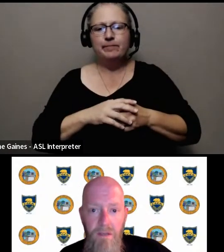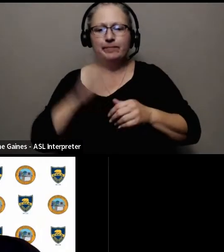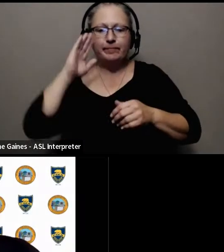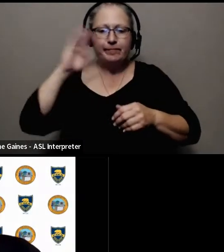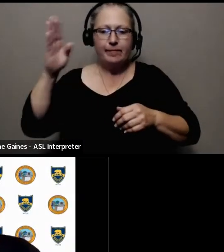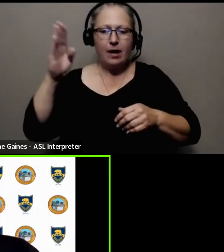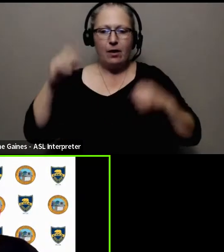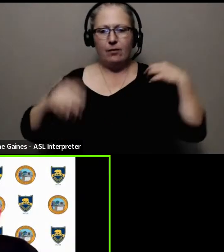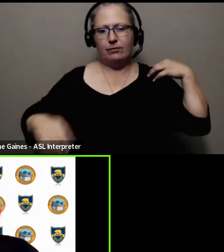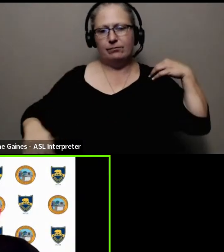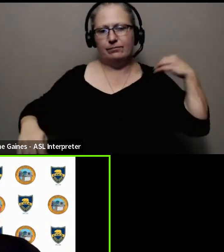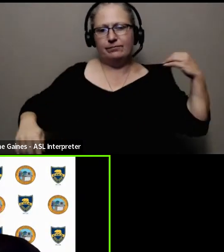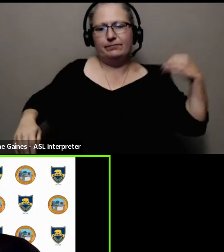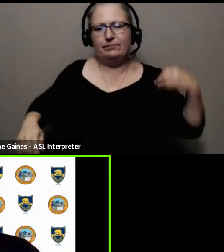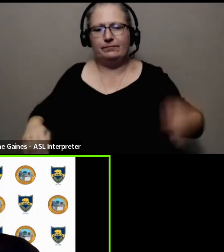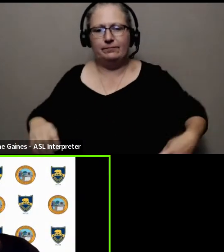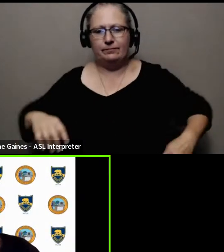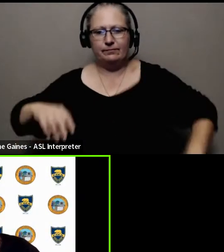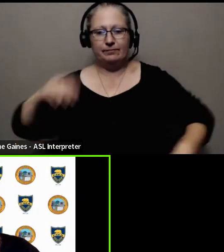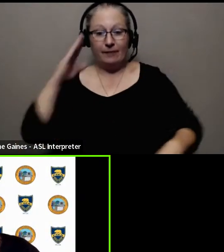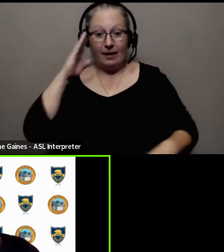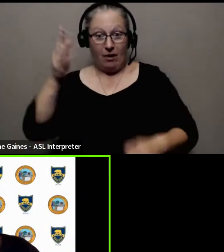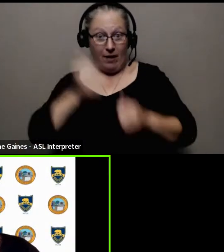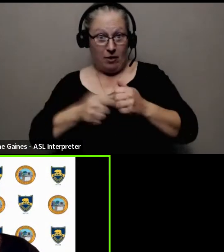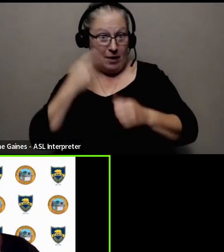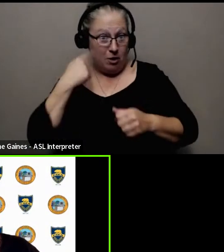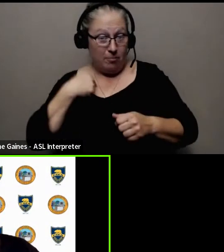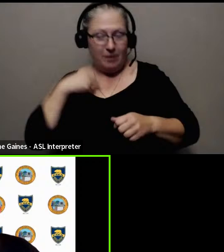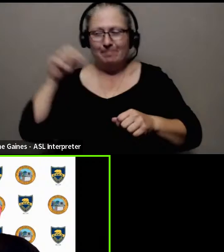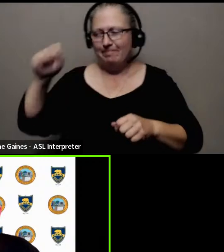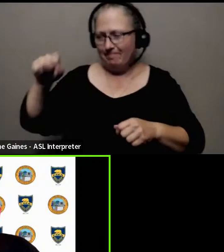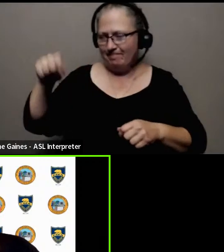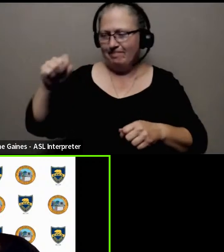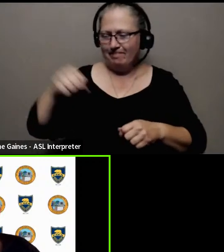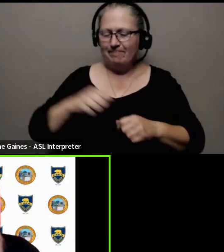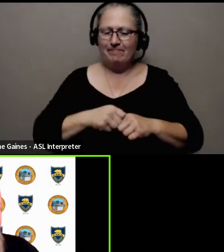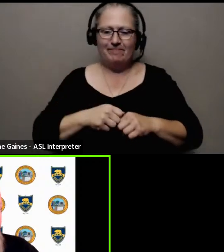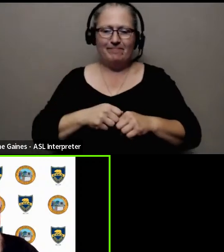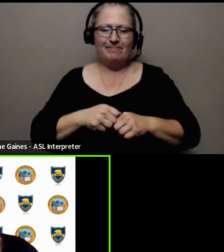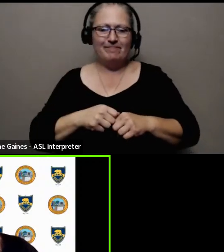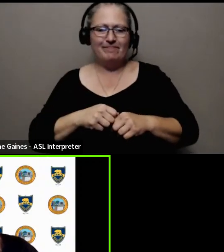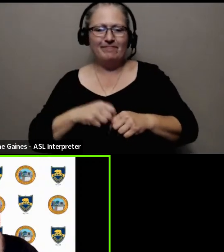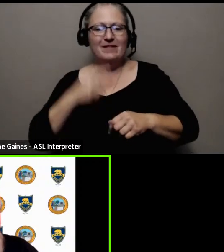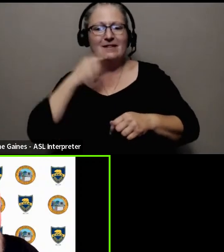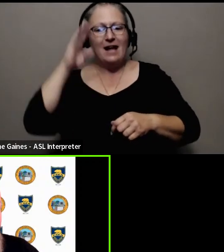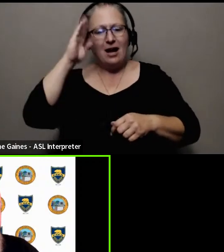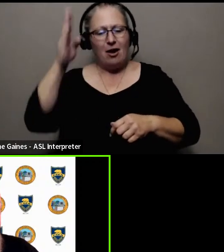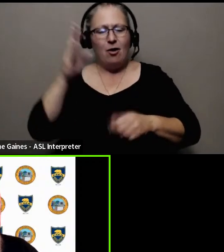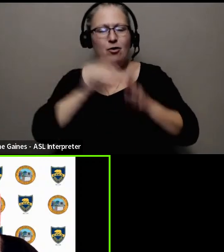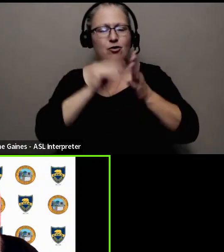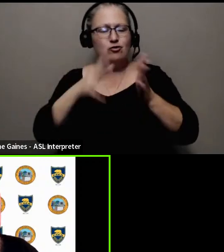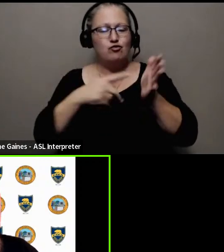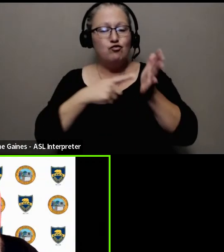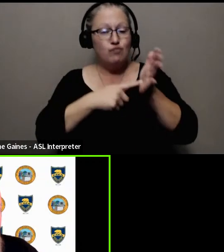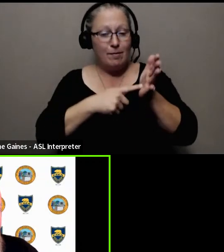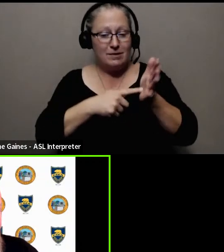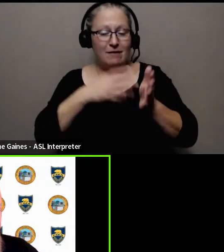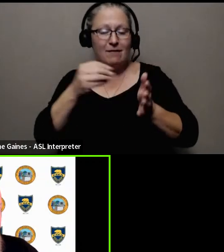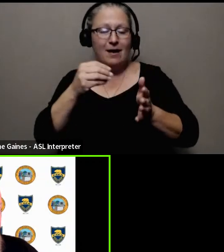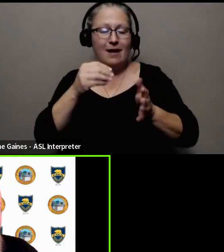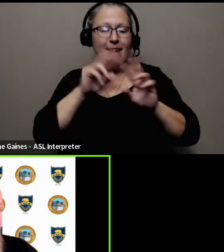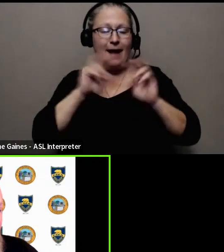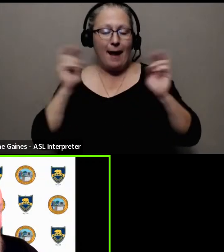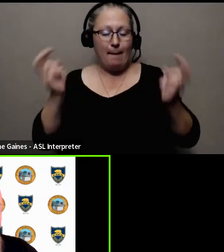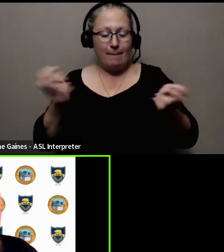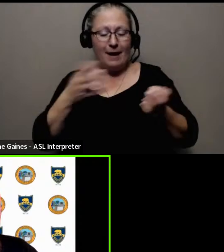Hello. Hello, can everybody hear me? Yes. All right, well, I'd like to say hello to the student reps. I'd like to say hi to the cabinet.